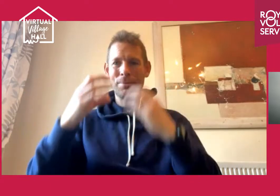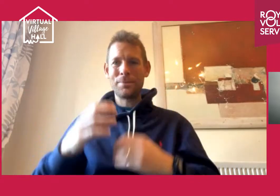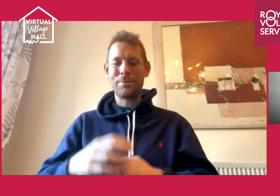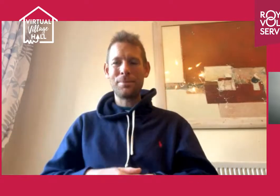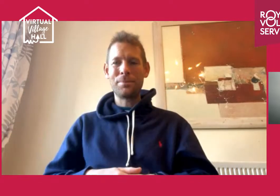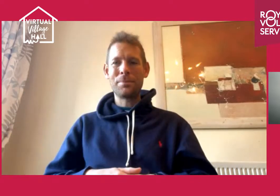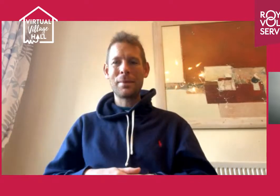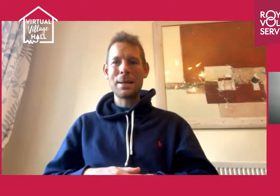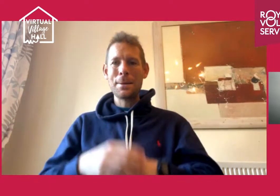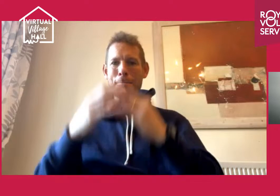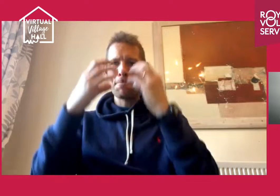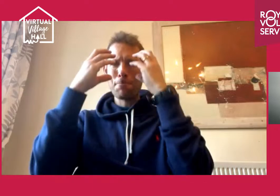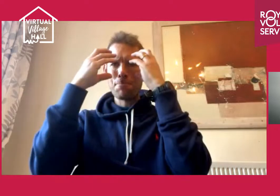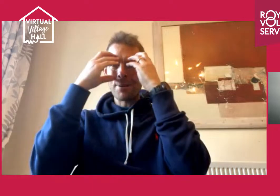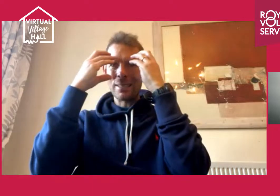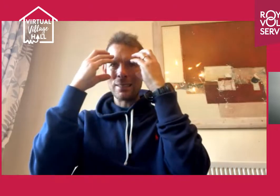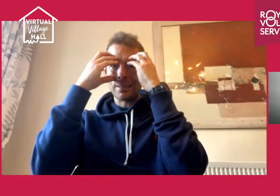and panda.